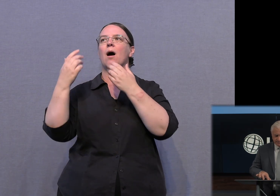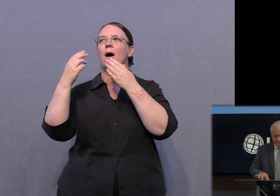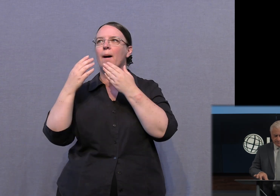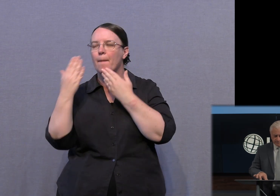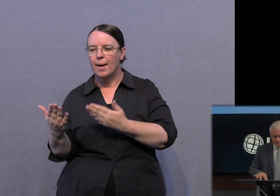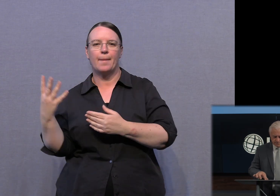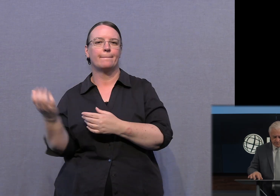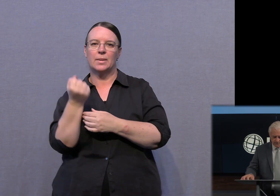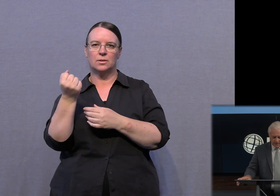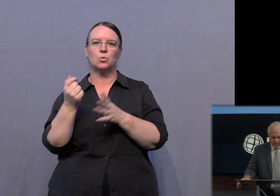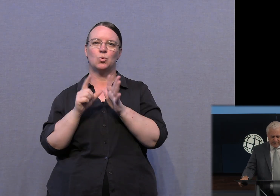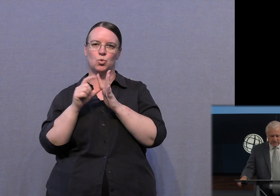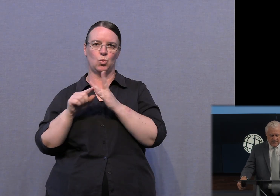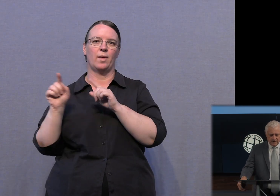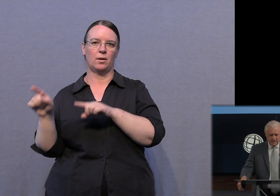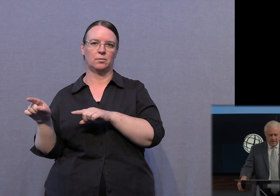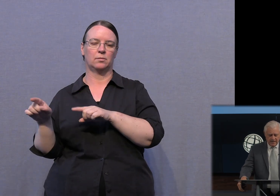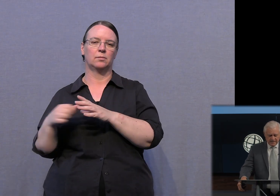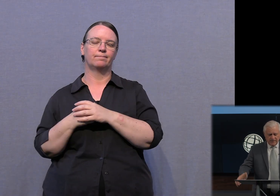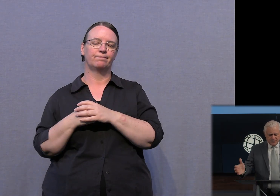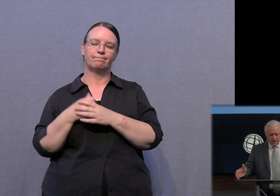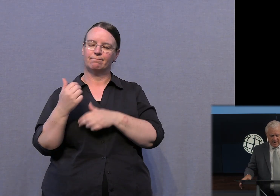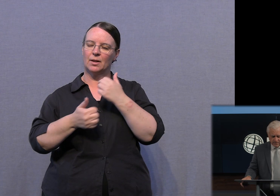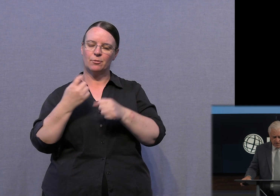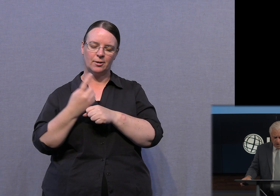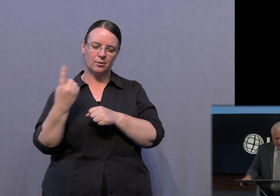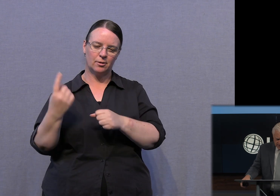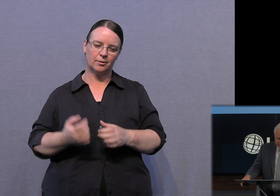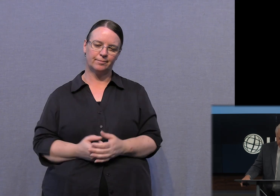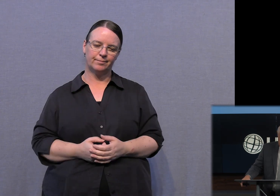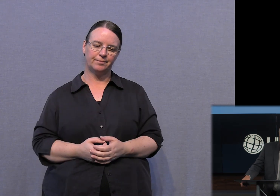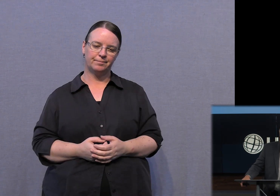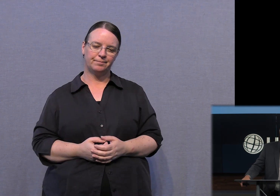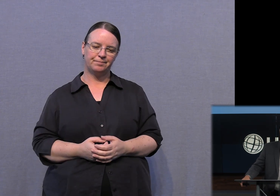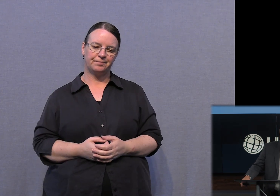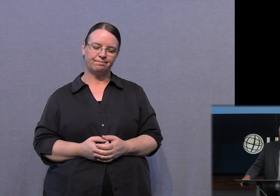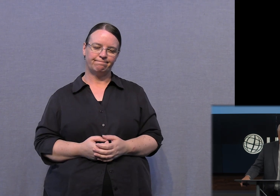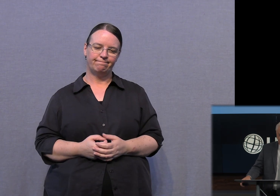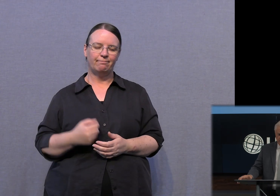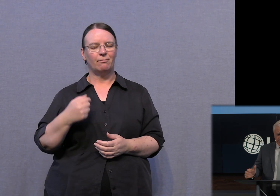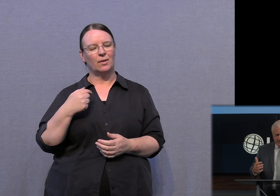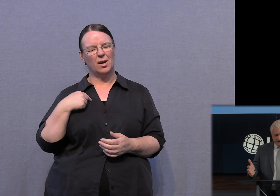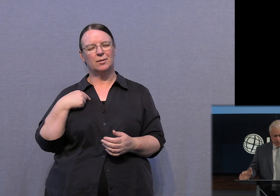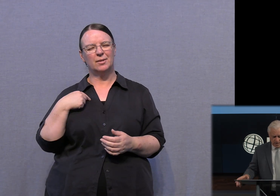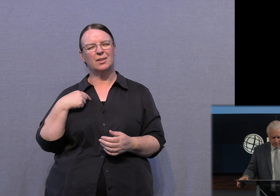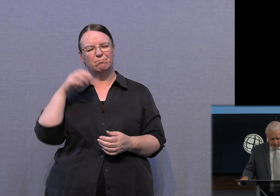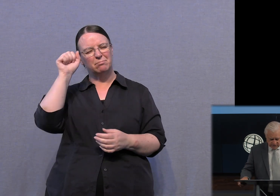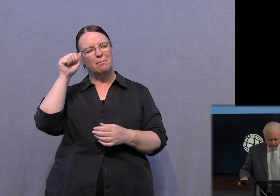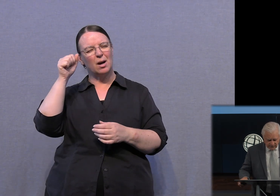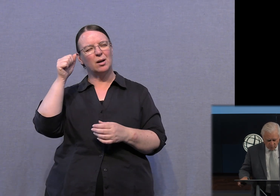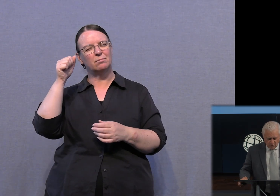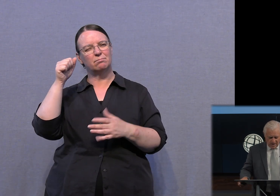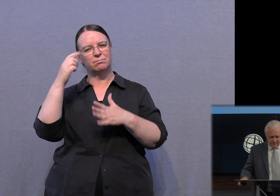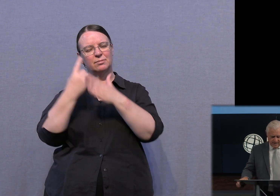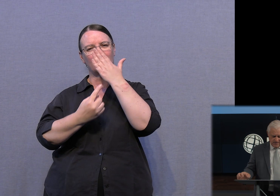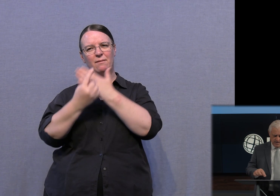God. Praise God. As I've thought about all the things that have happened in 2020 and all the disruptions of